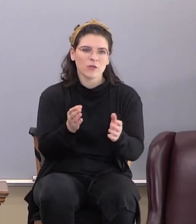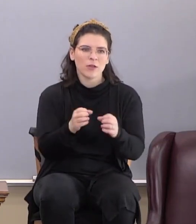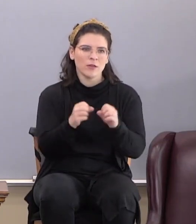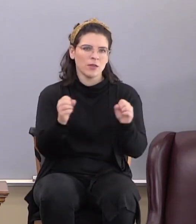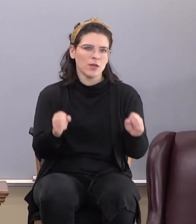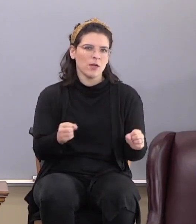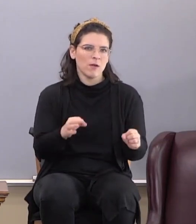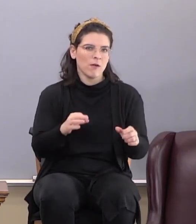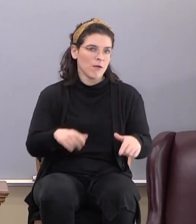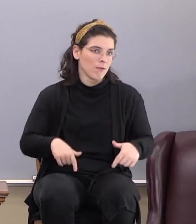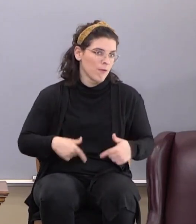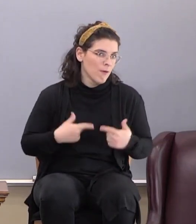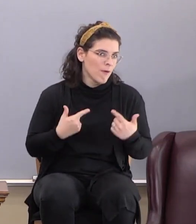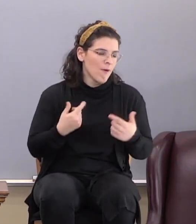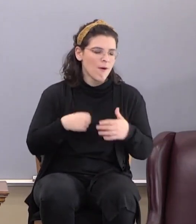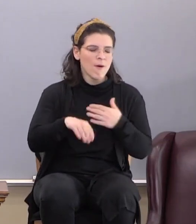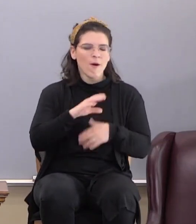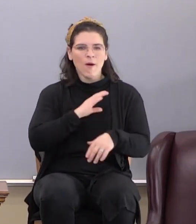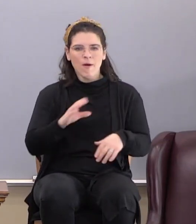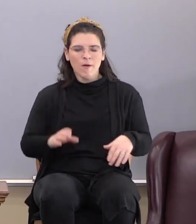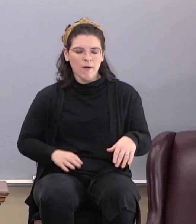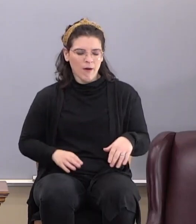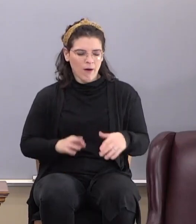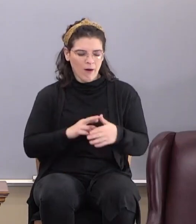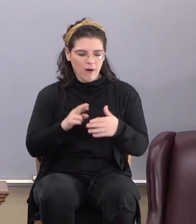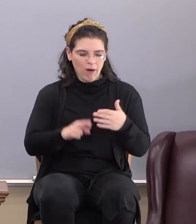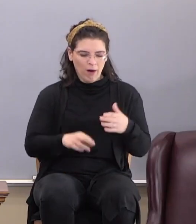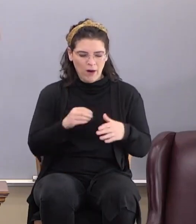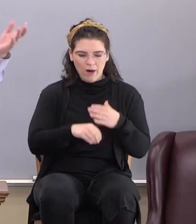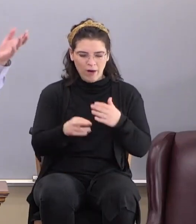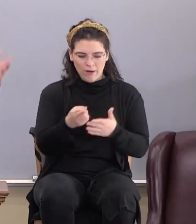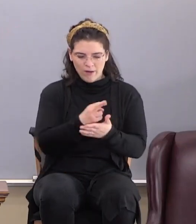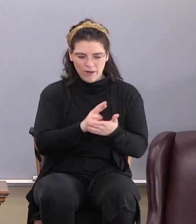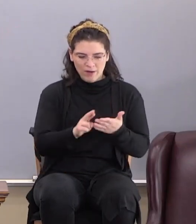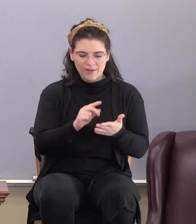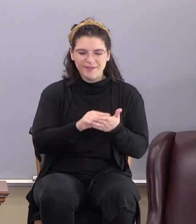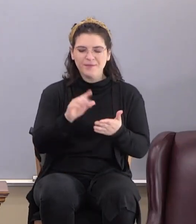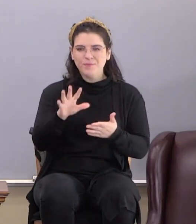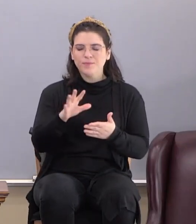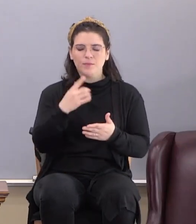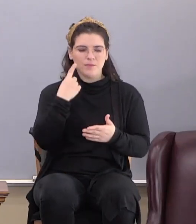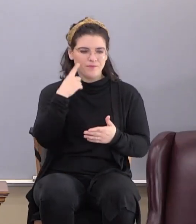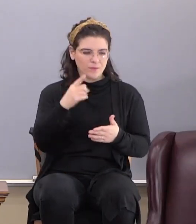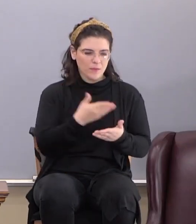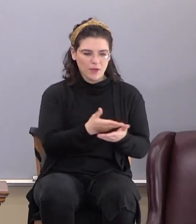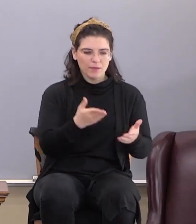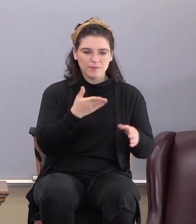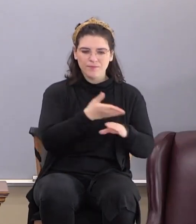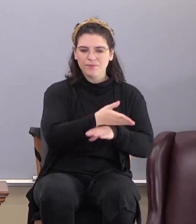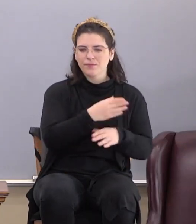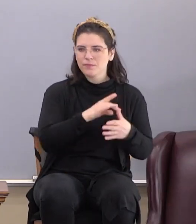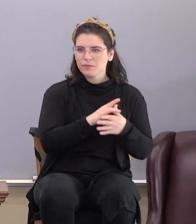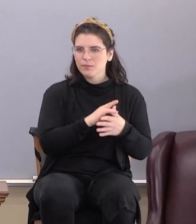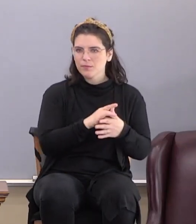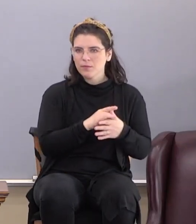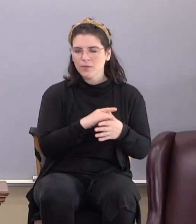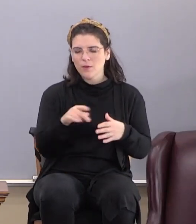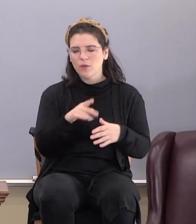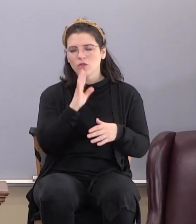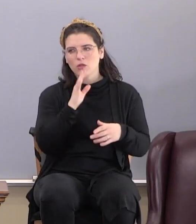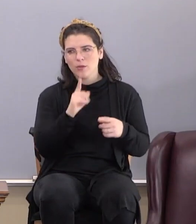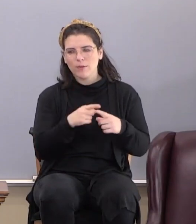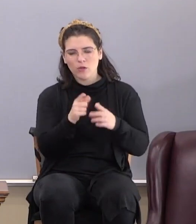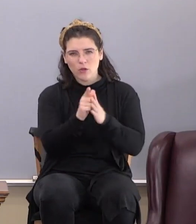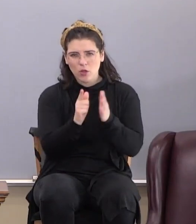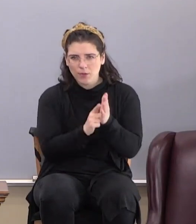system of life in Christ, which results in righteousness. Verse 5, for they that are after the flesh, Paul's talking about the